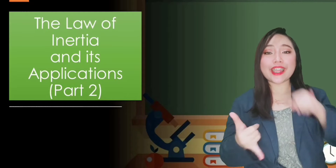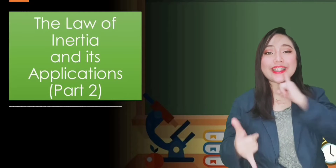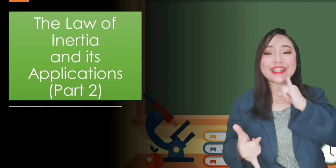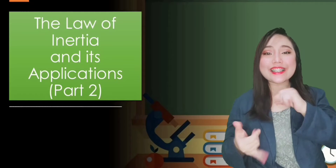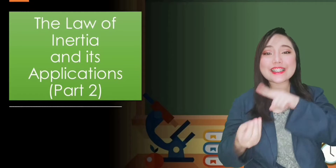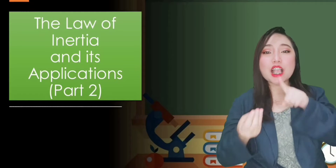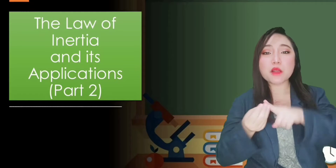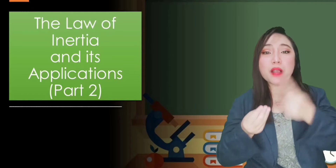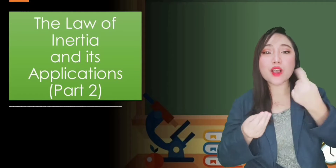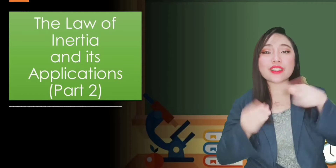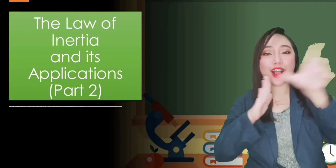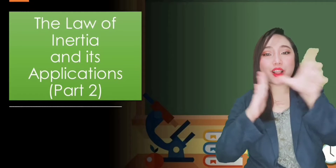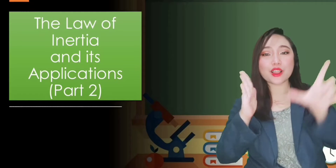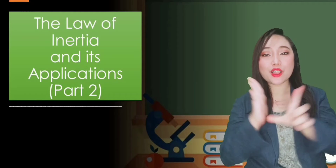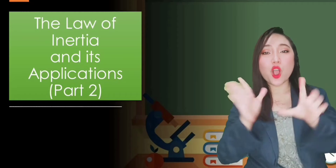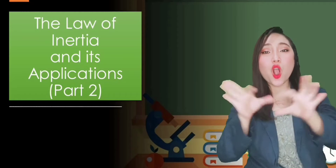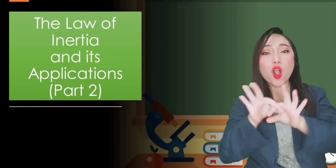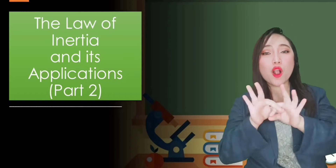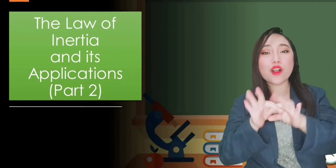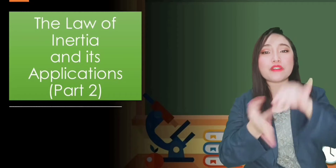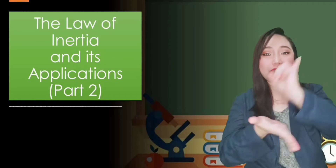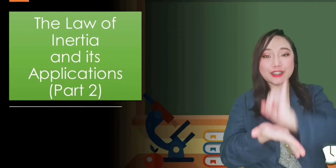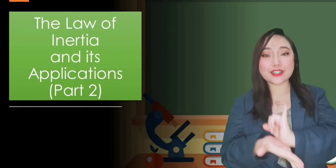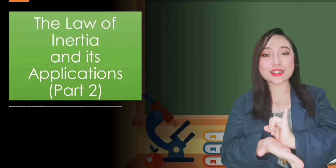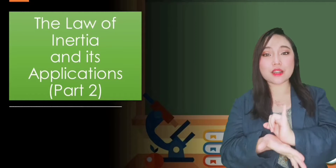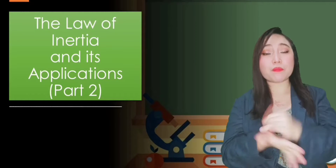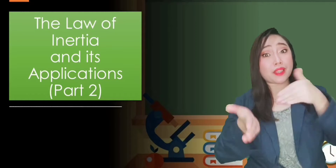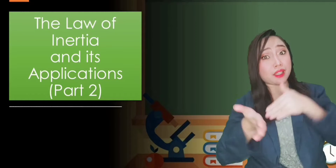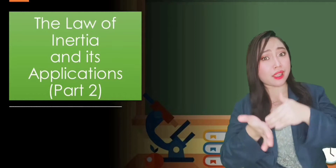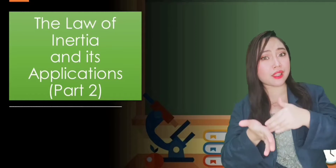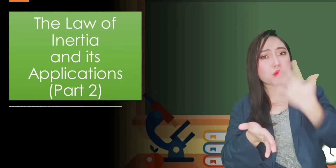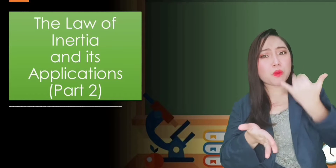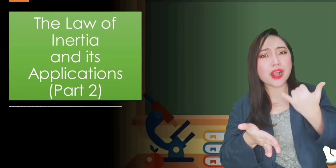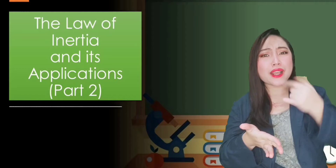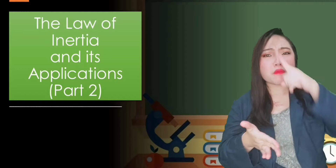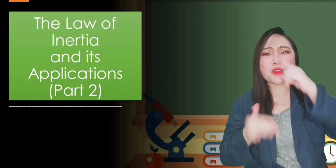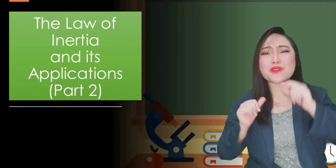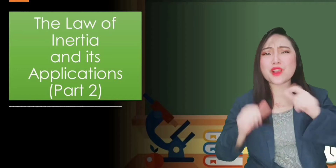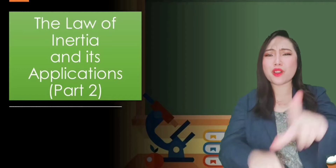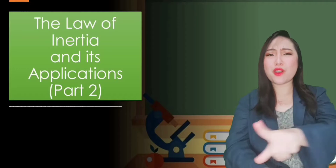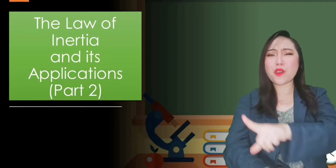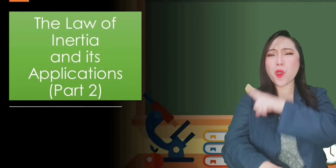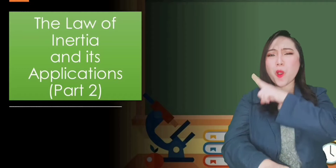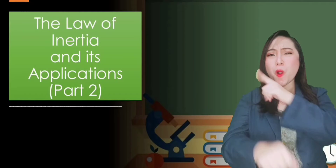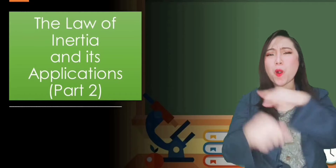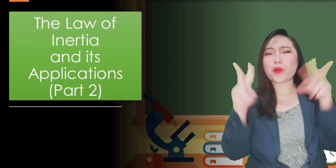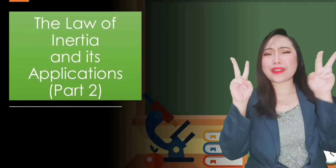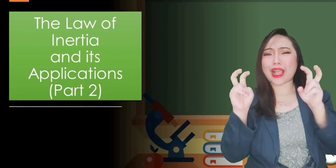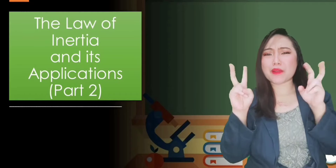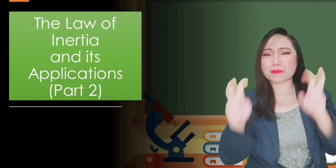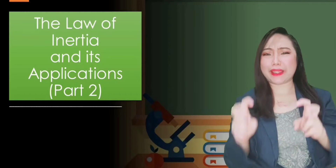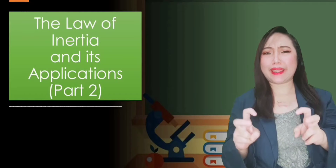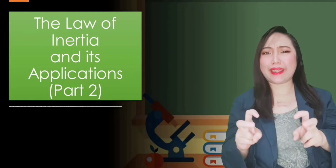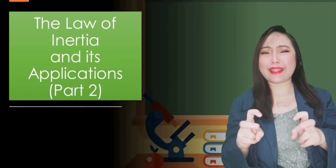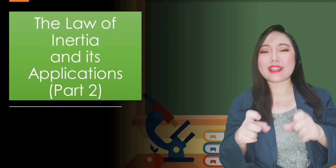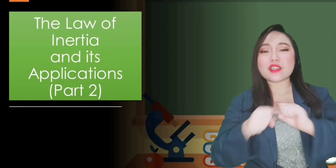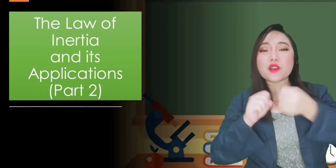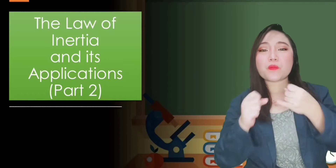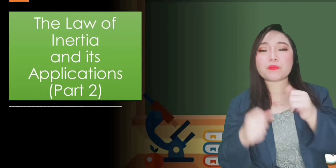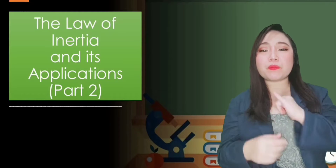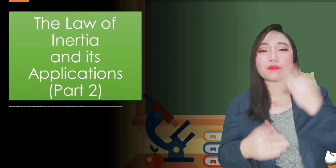Our topic for today is about the law of inertia. Again, why? Because it's a long